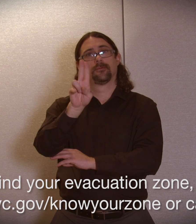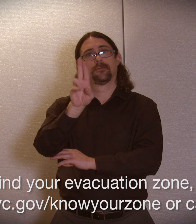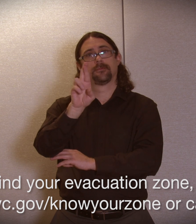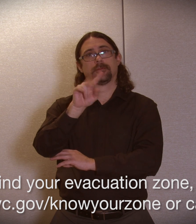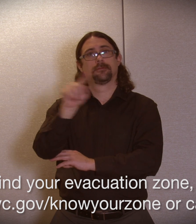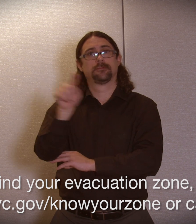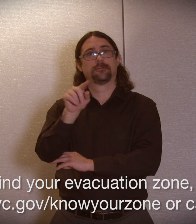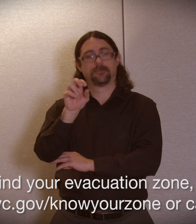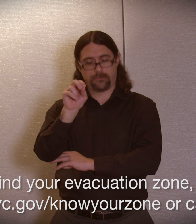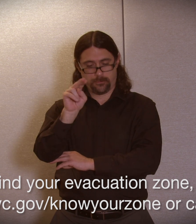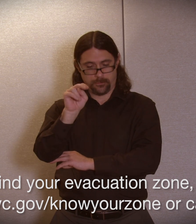311.